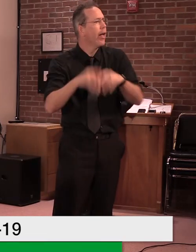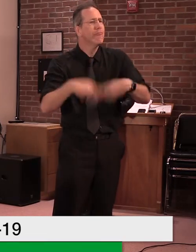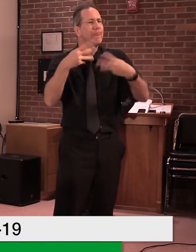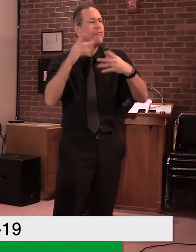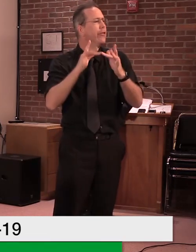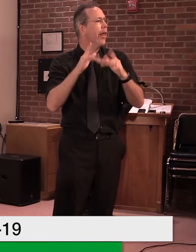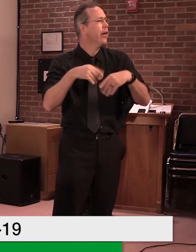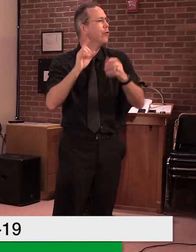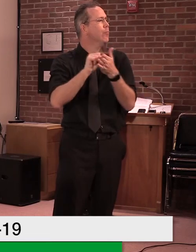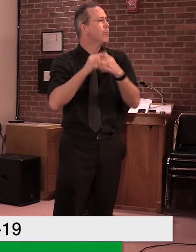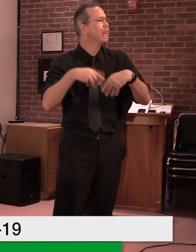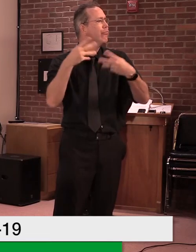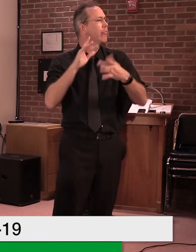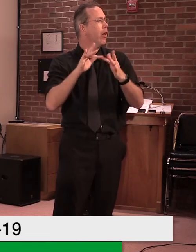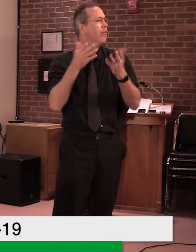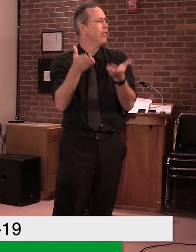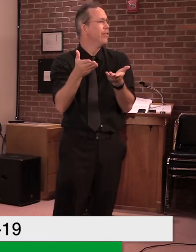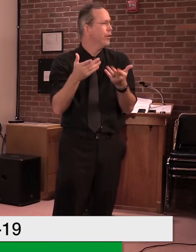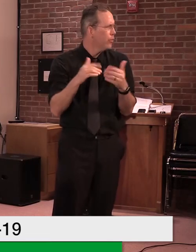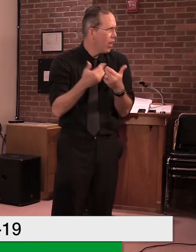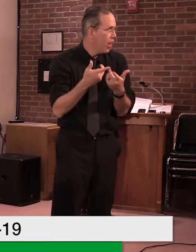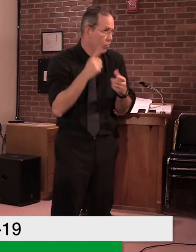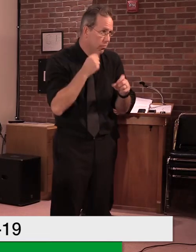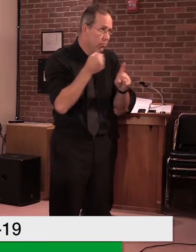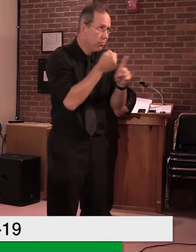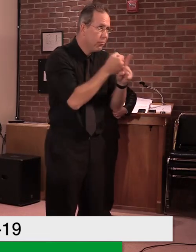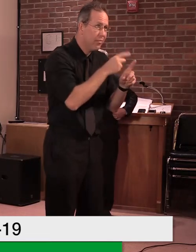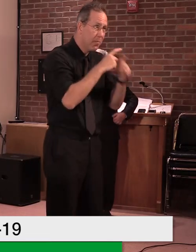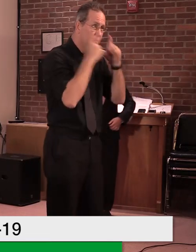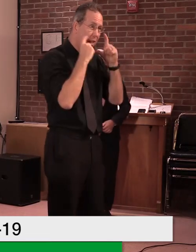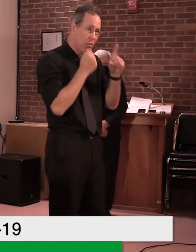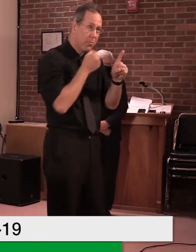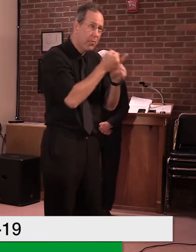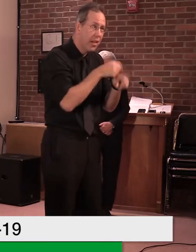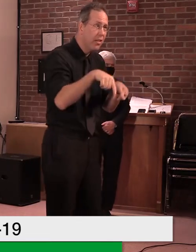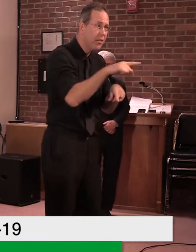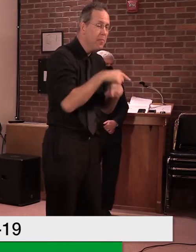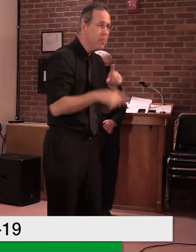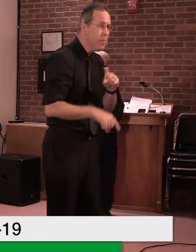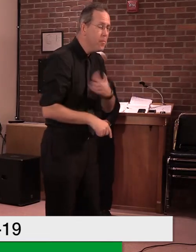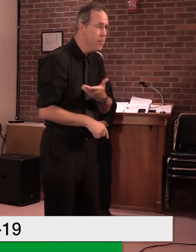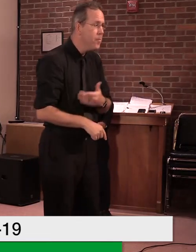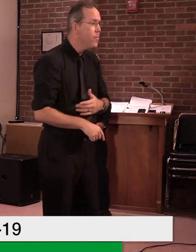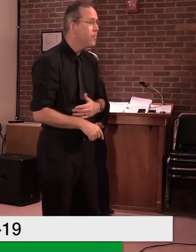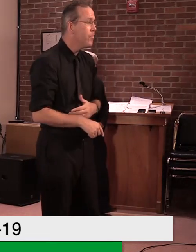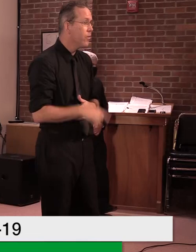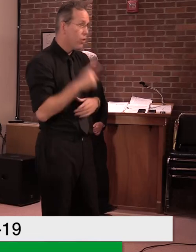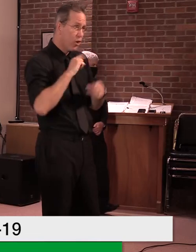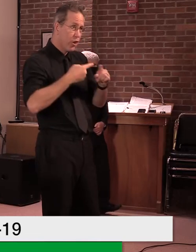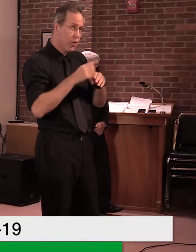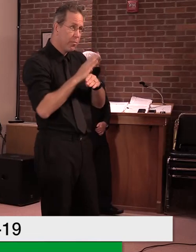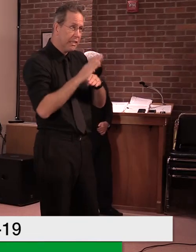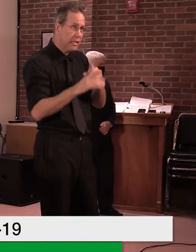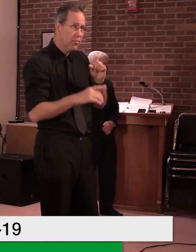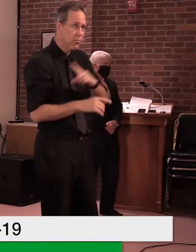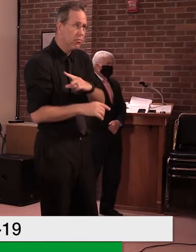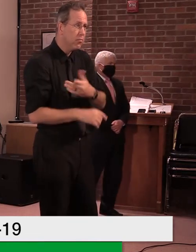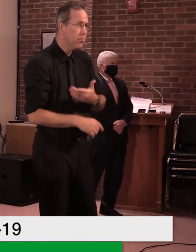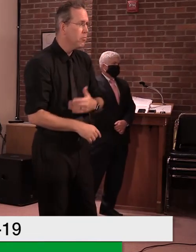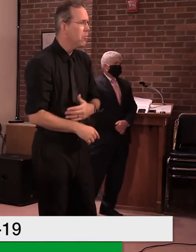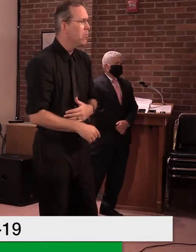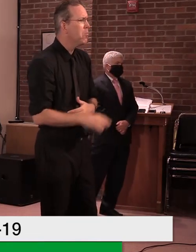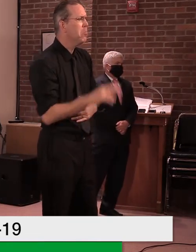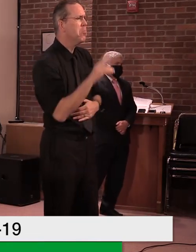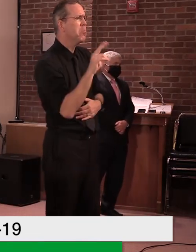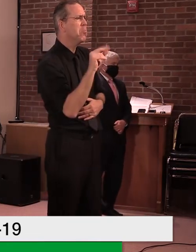place, that people will be more comforted in going out, that we can continue to open up the economy. I still